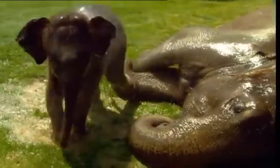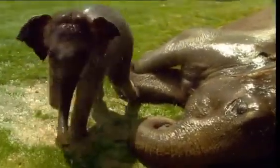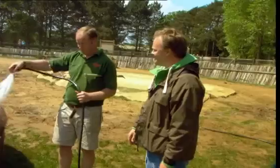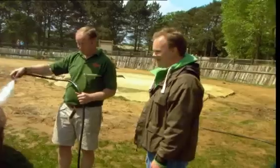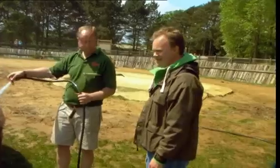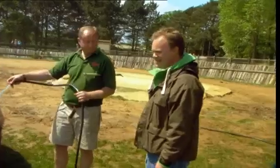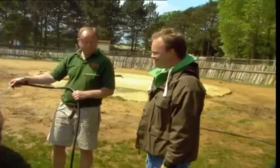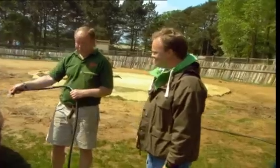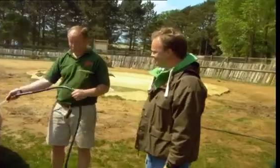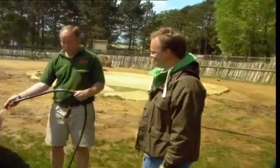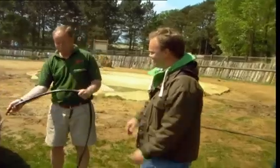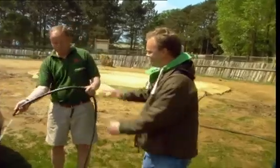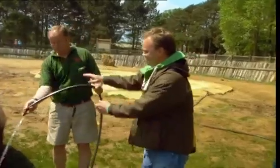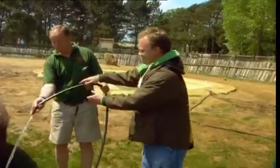Can I have a go, Lee? Ah, thanks.